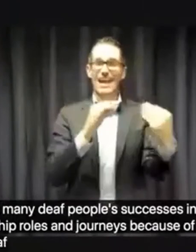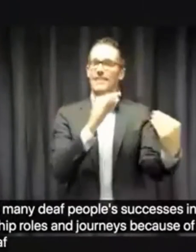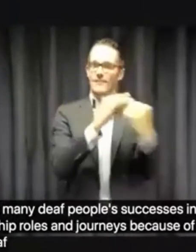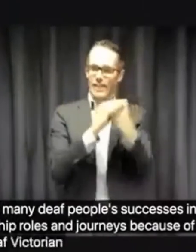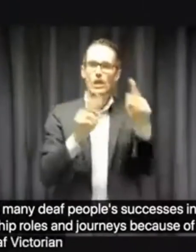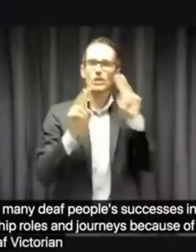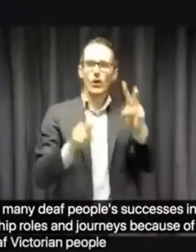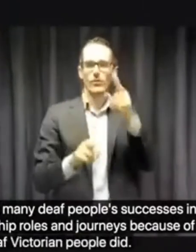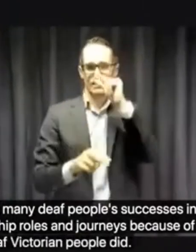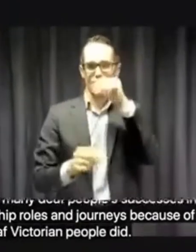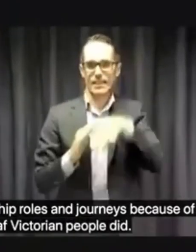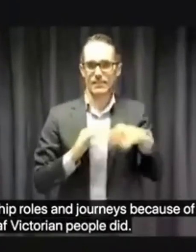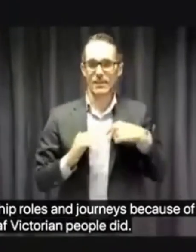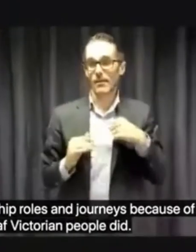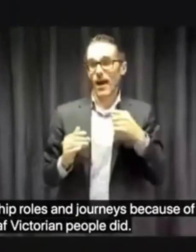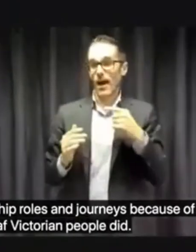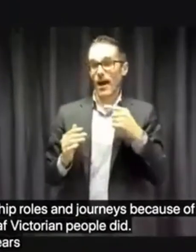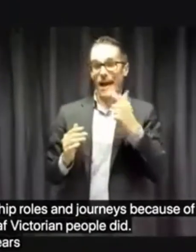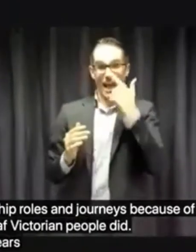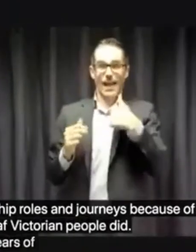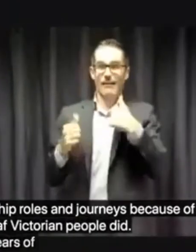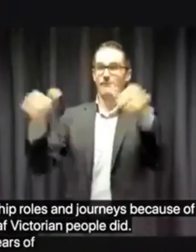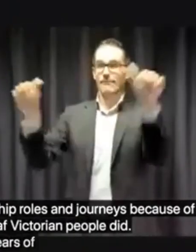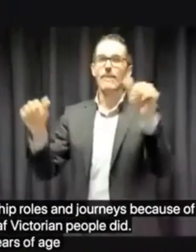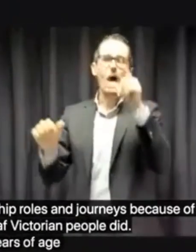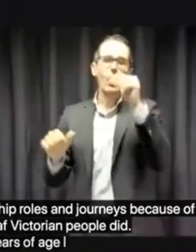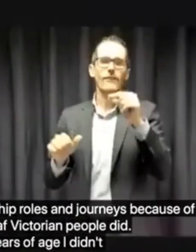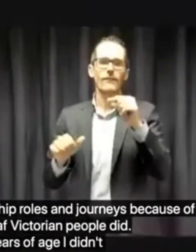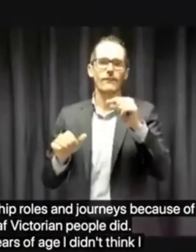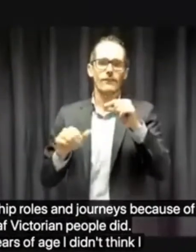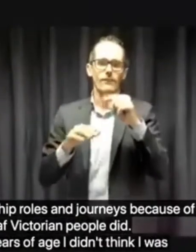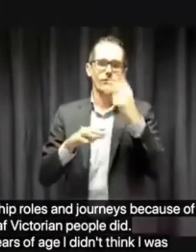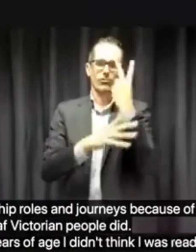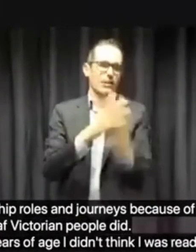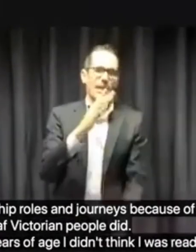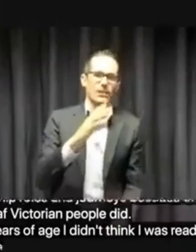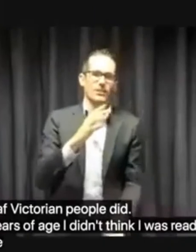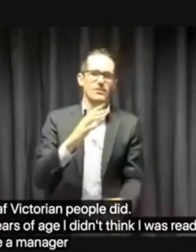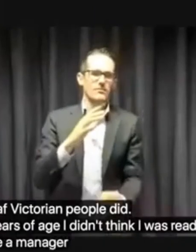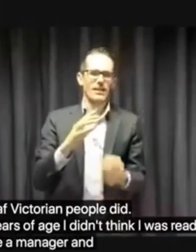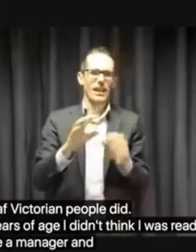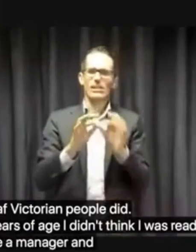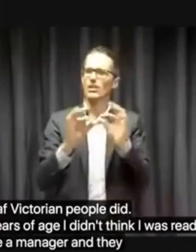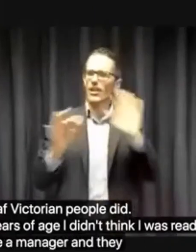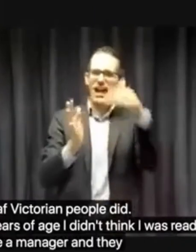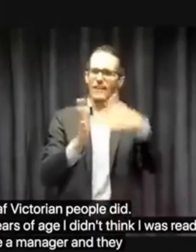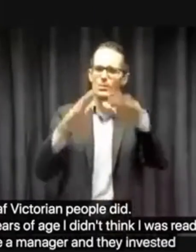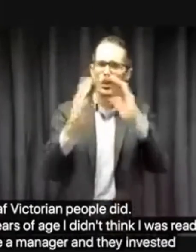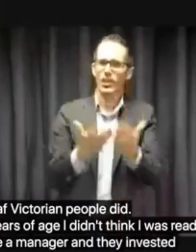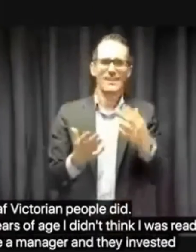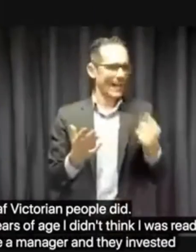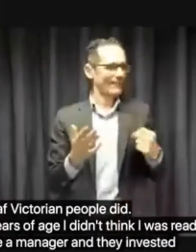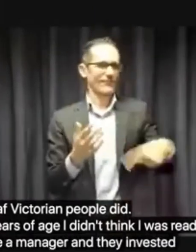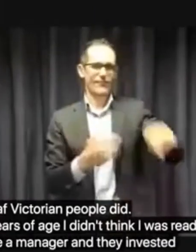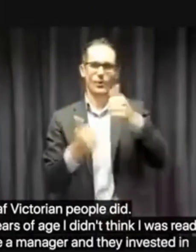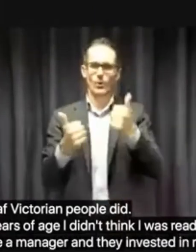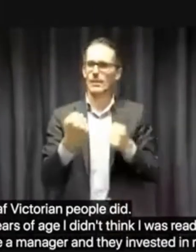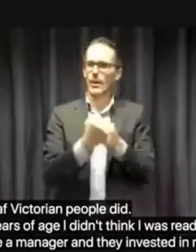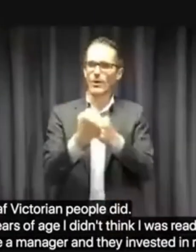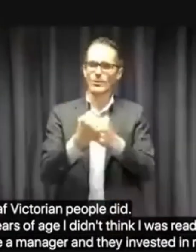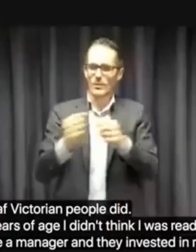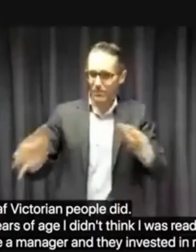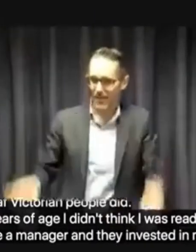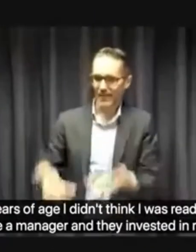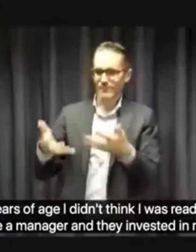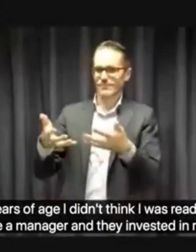ready. I'm a recovery manager, I'm investing in me, and see all the opportunities. And having that, you know, support, I could have drowned. You know, it wasn't the